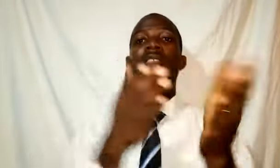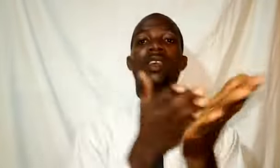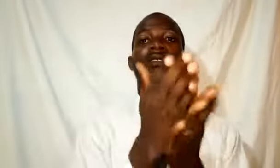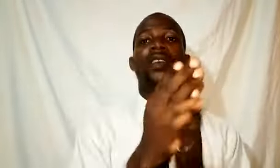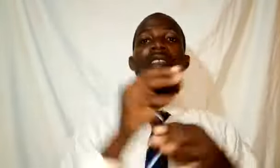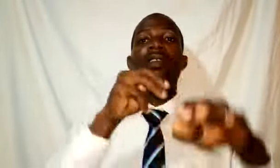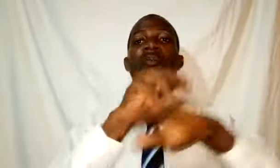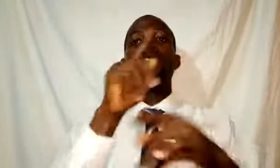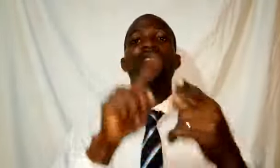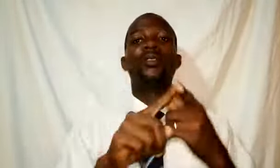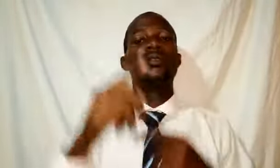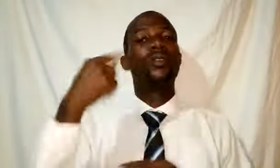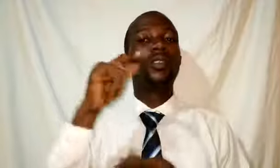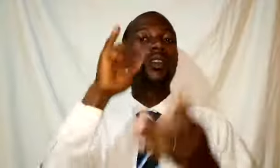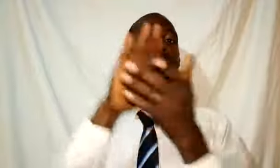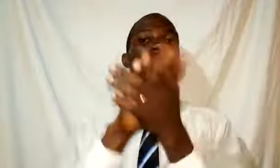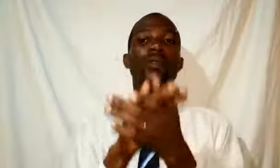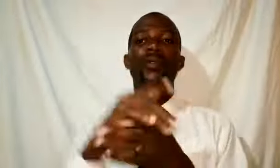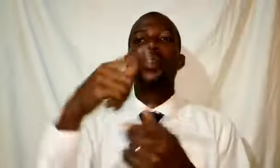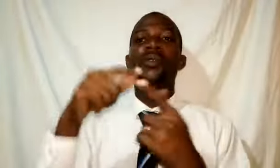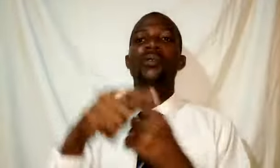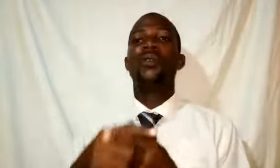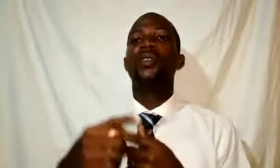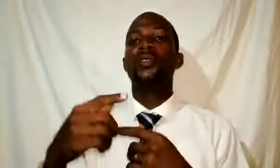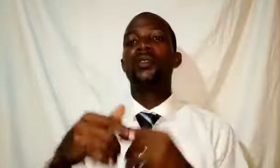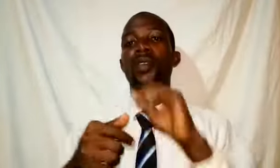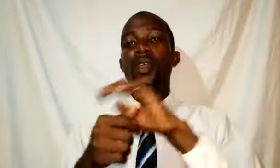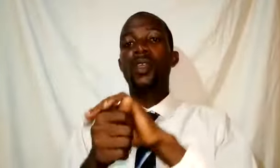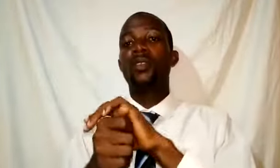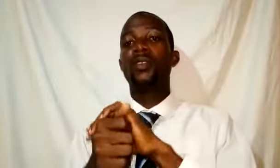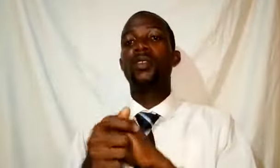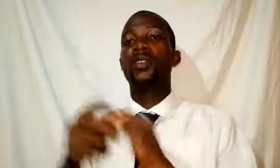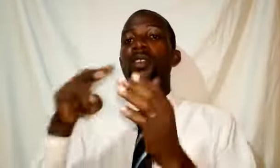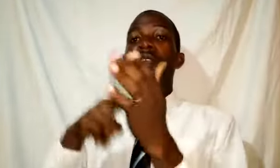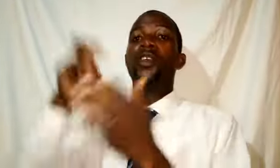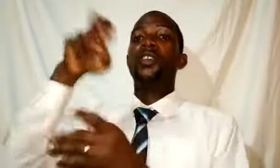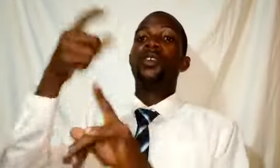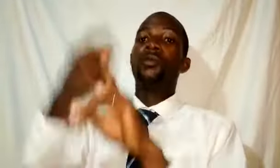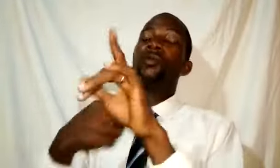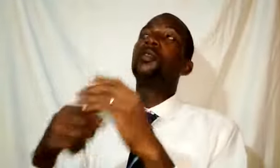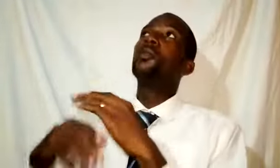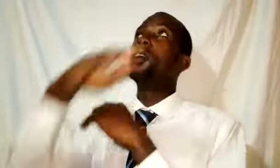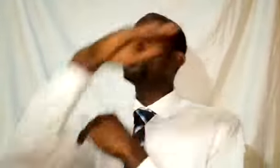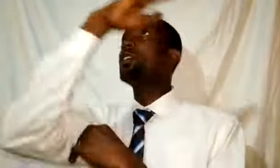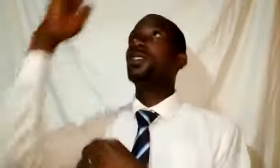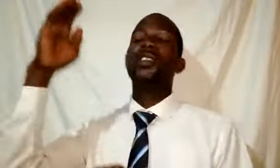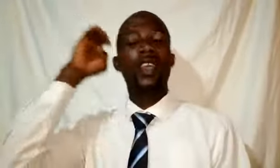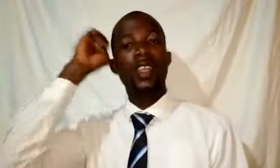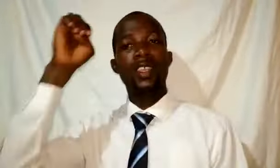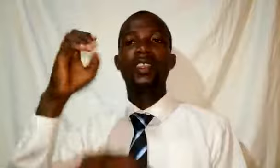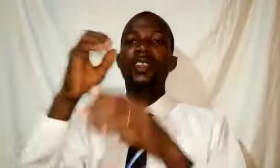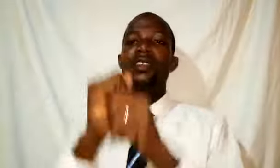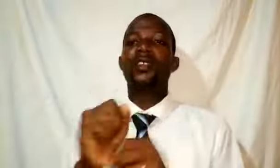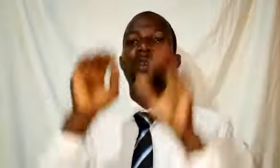When the tortoise jumped from the sky, he got the surprise of his life. He landed on the hardest